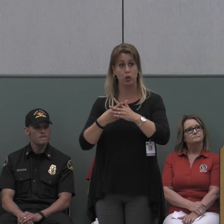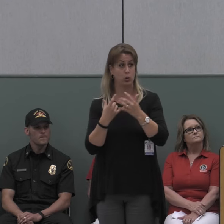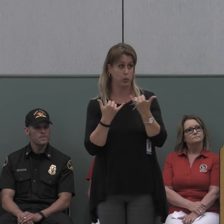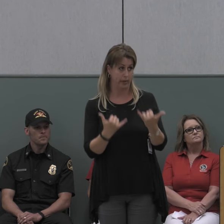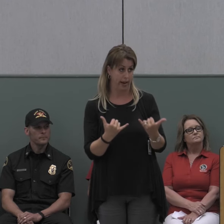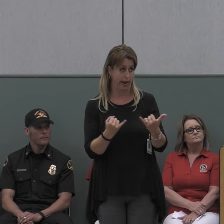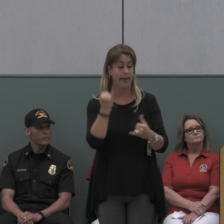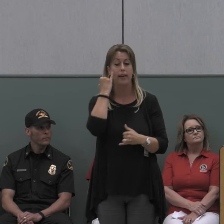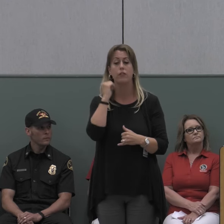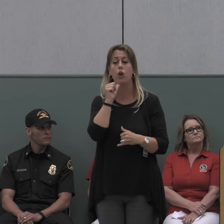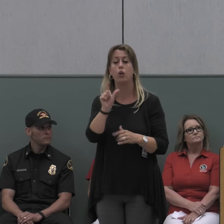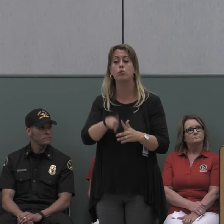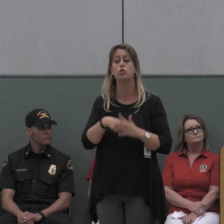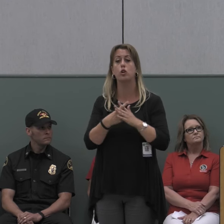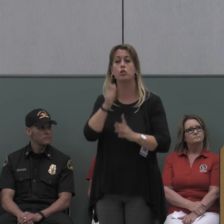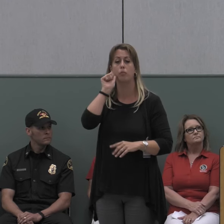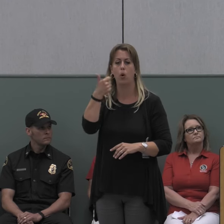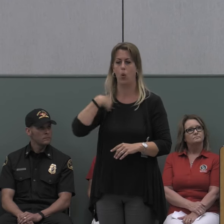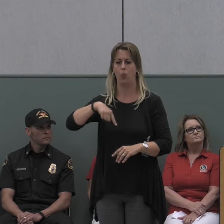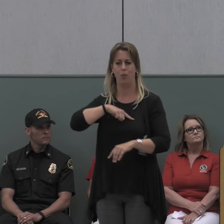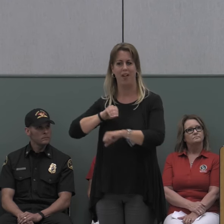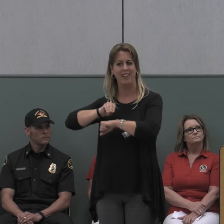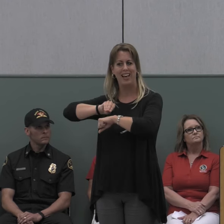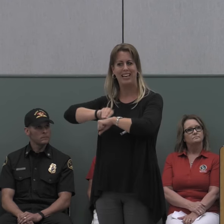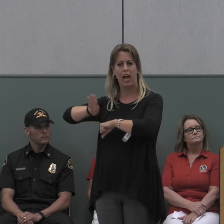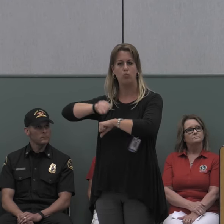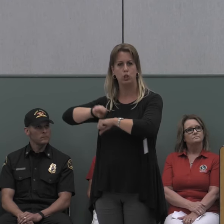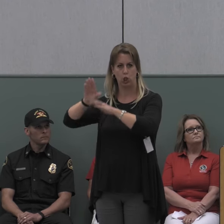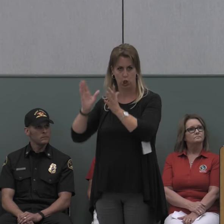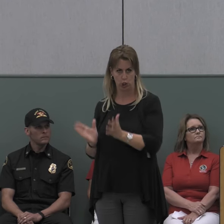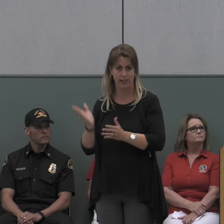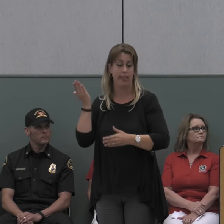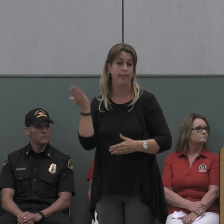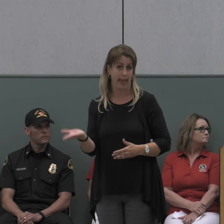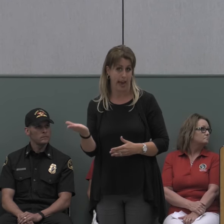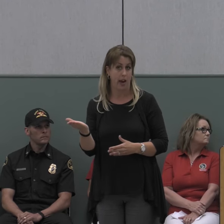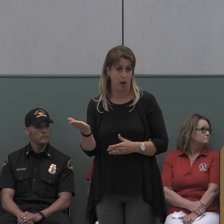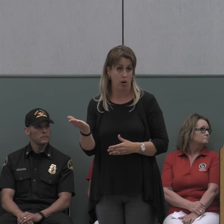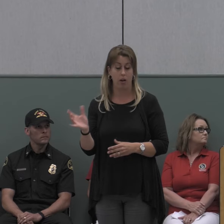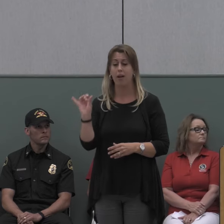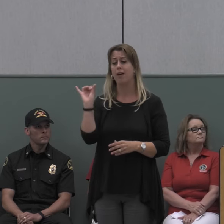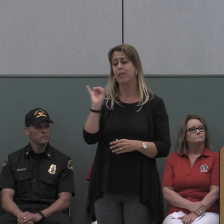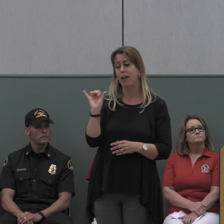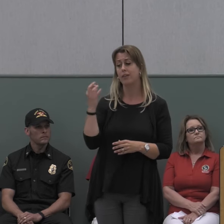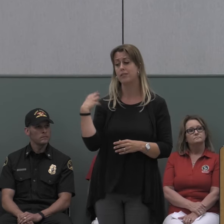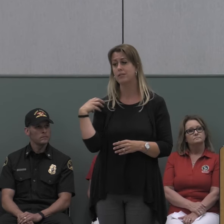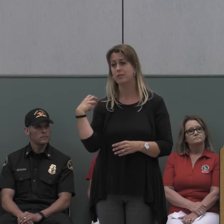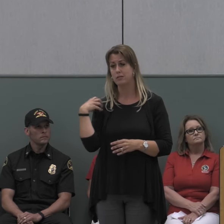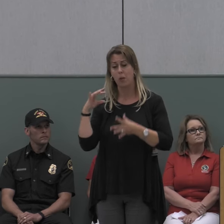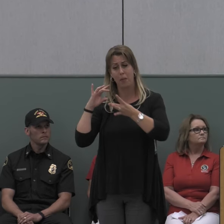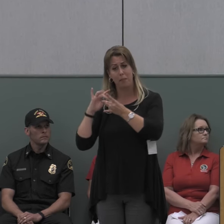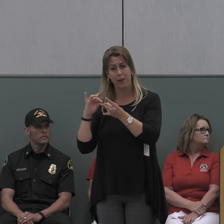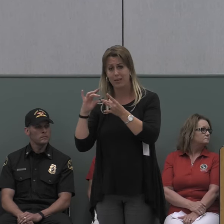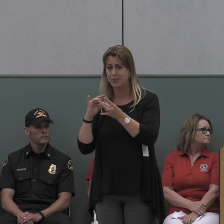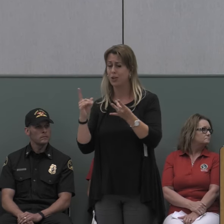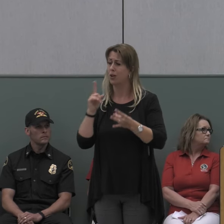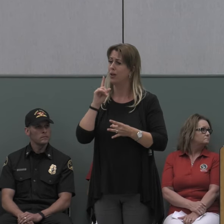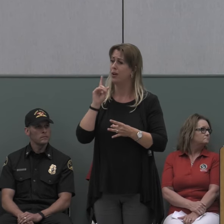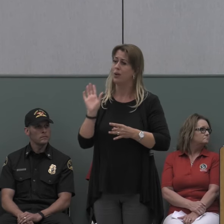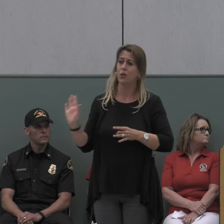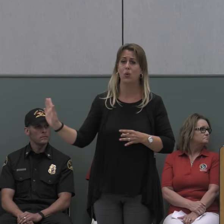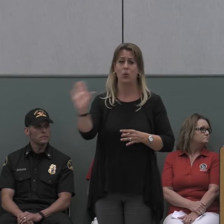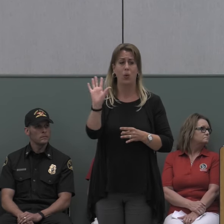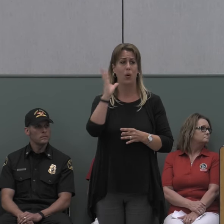not, it will start tomorrow. We will have counselors on hand. As the chief said, there is no way to go through what all of you have gone